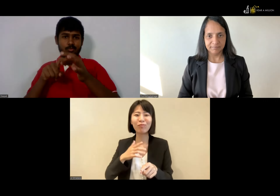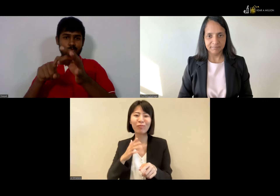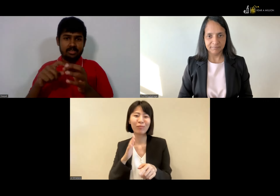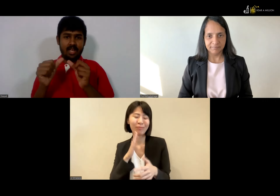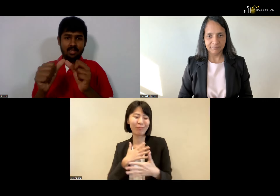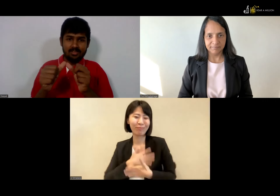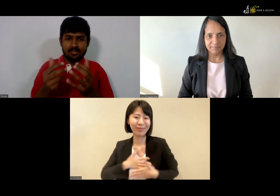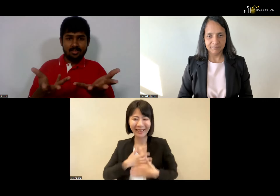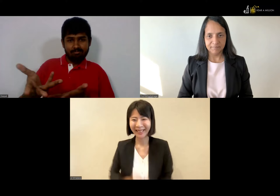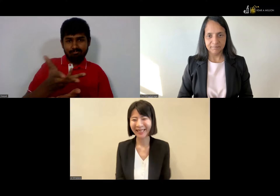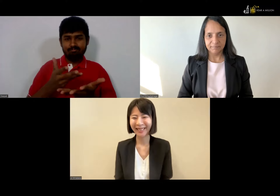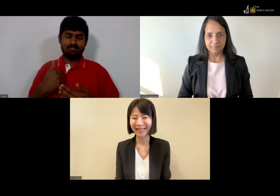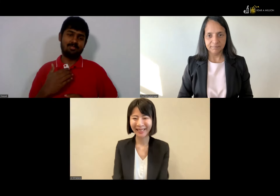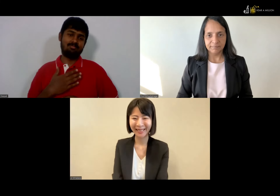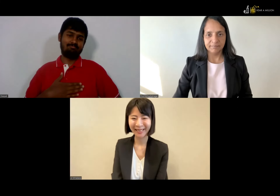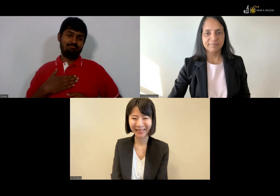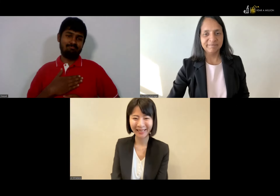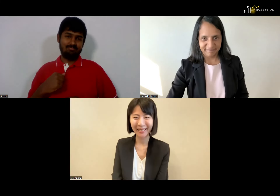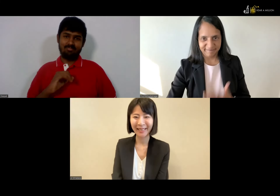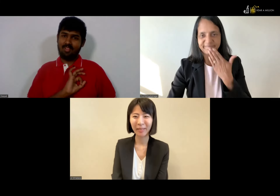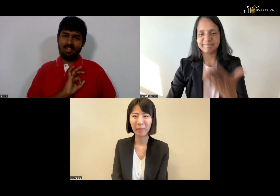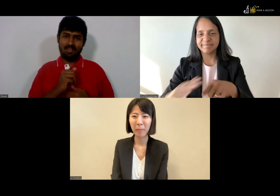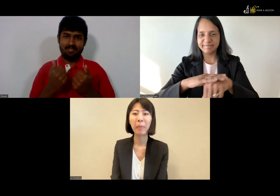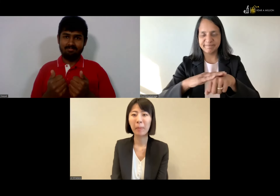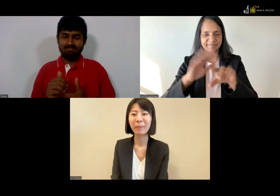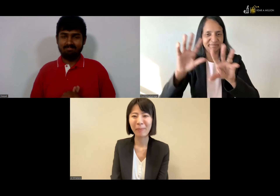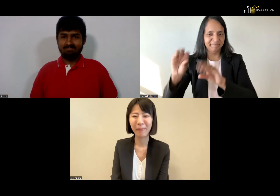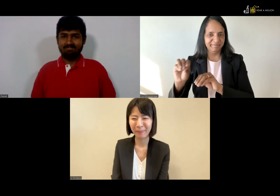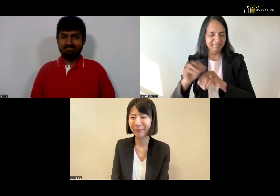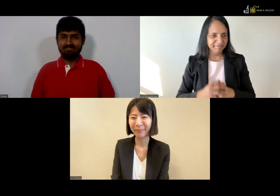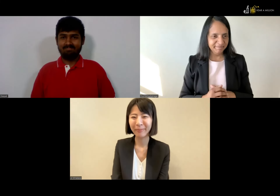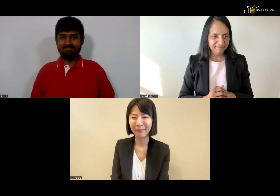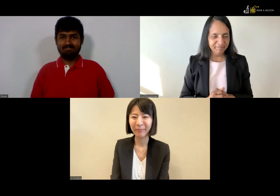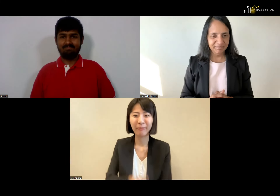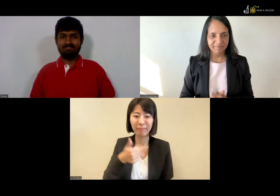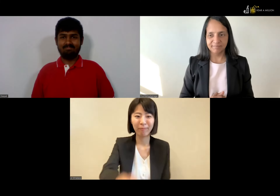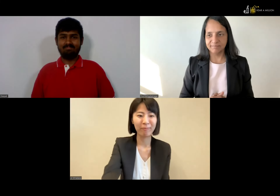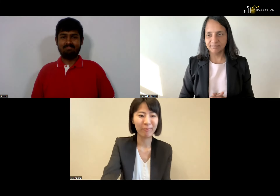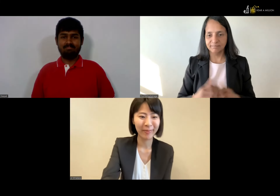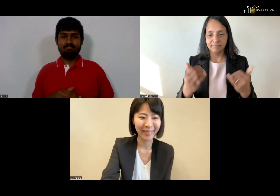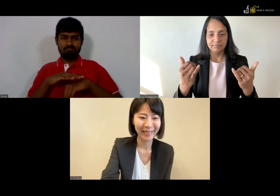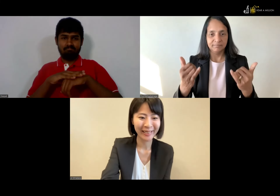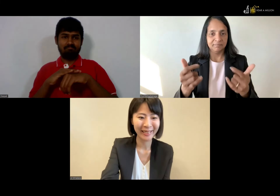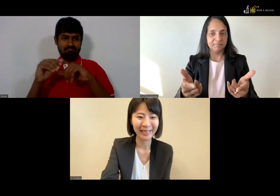the opportunity to discuss and share our thoughts with you while also having an interactive session.